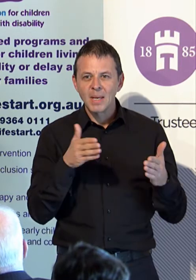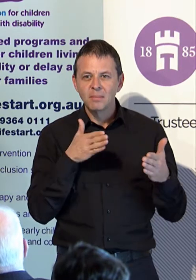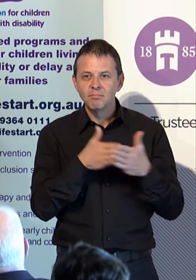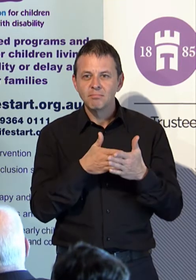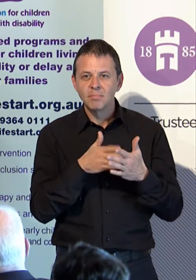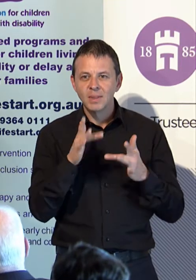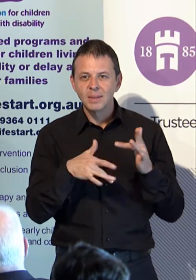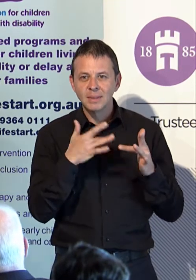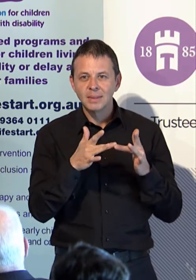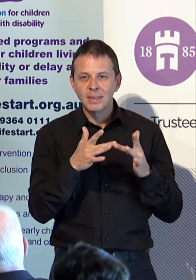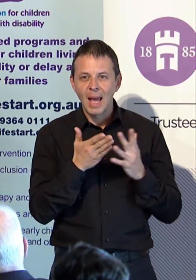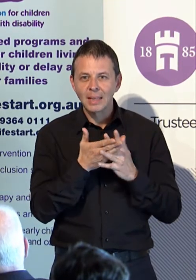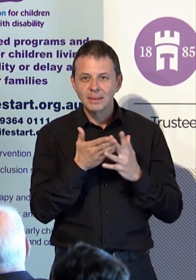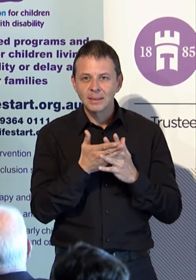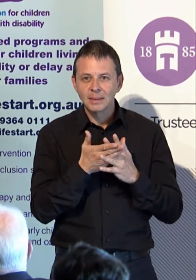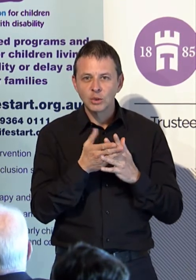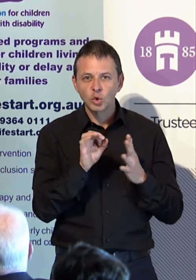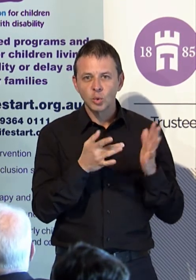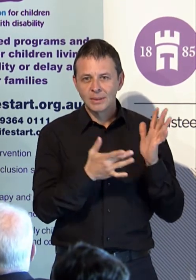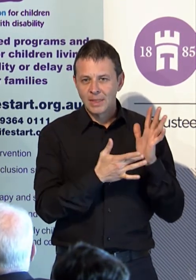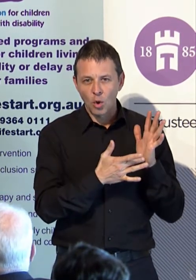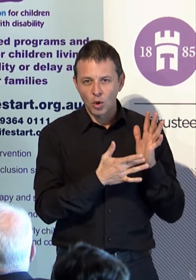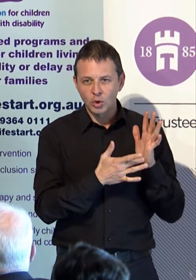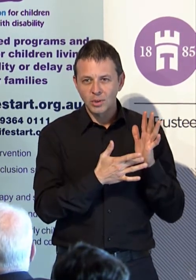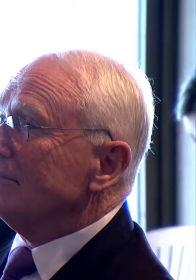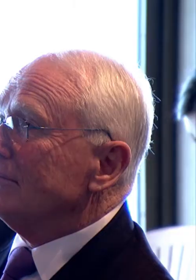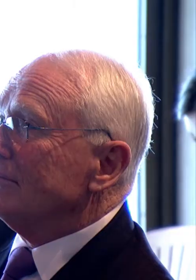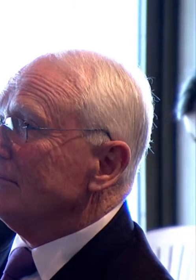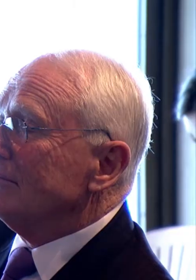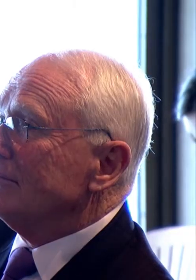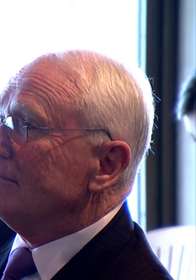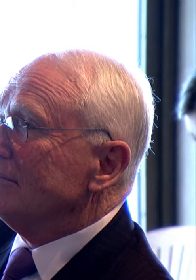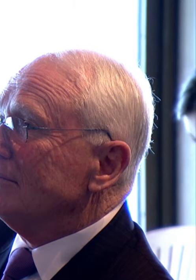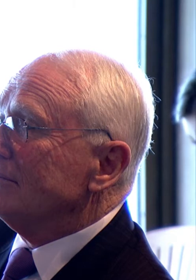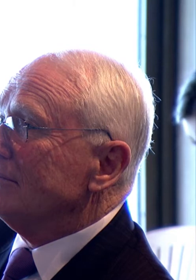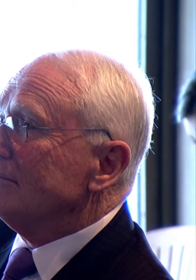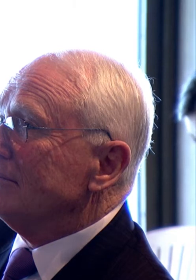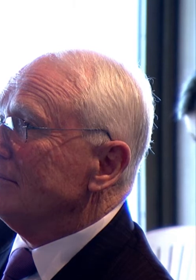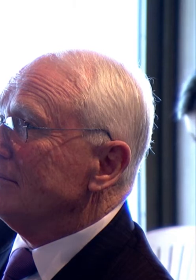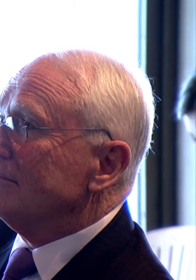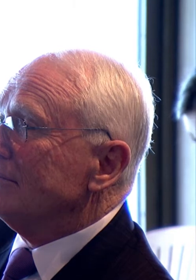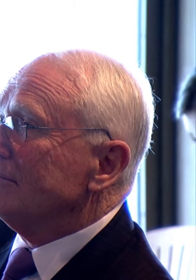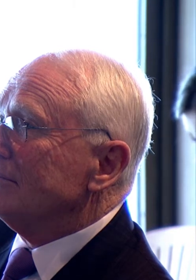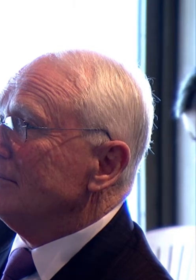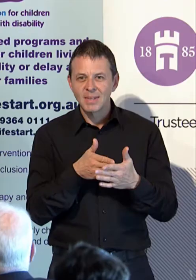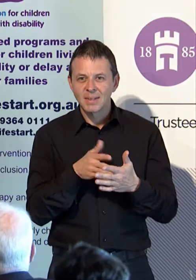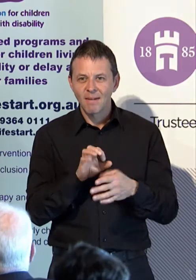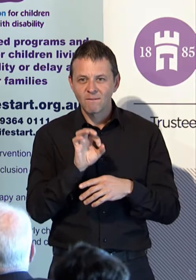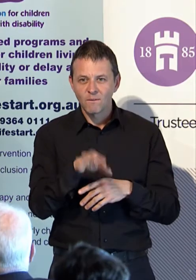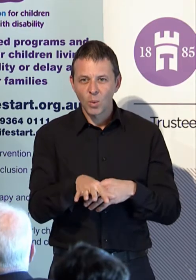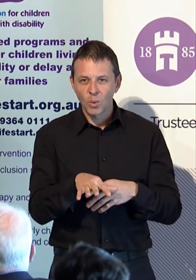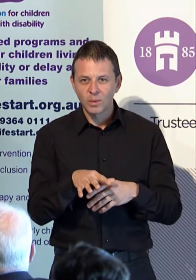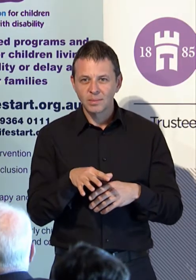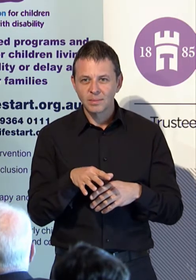technology. That is a barrier in some cases, but less so all the time. The biggest barrier is lack of income.